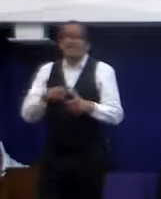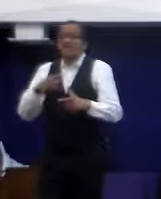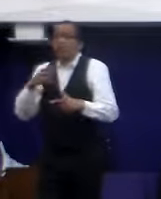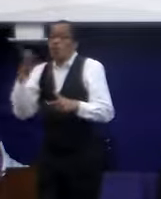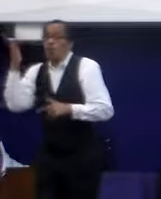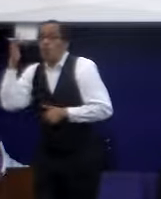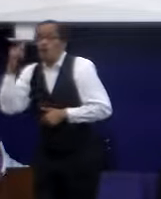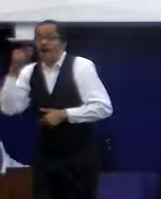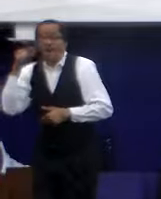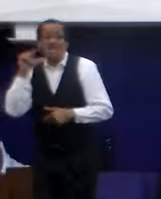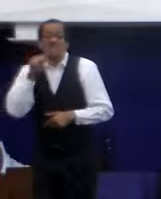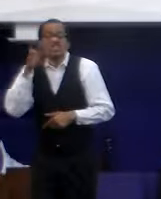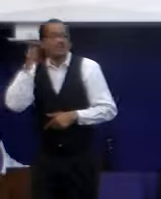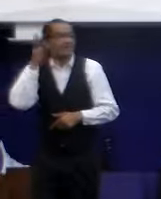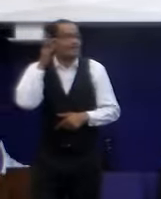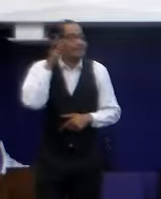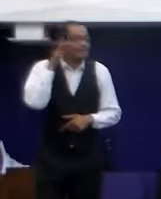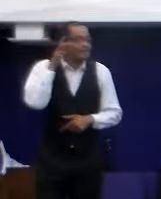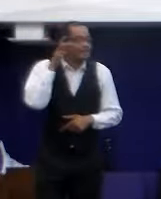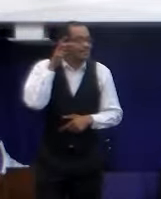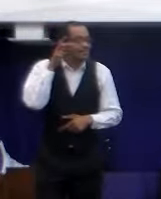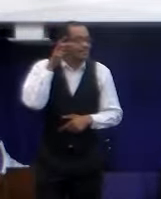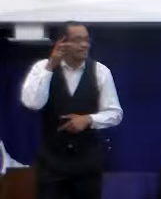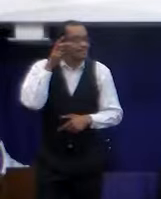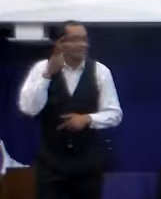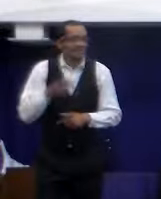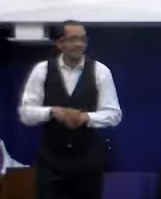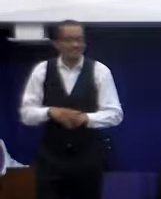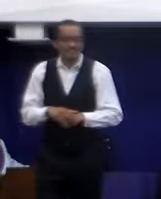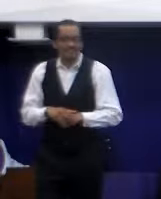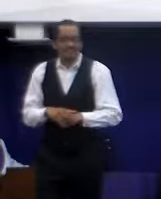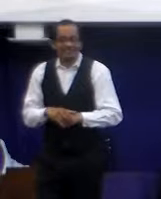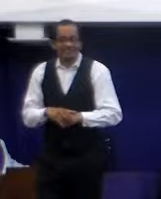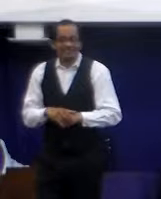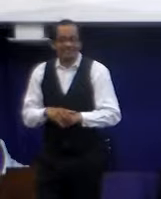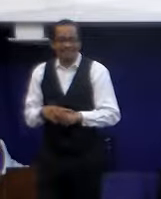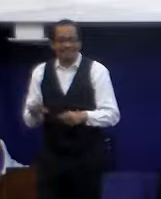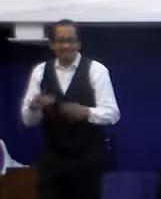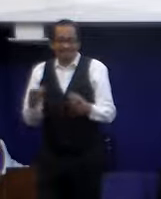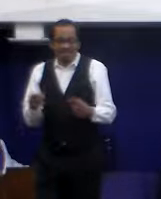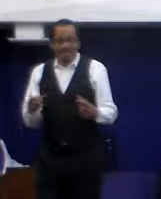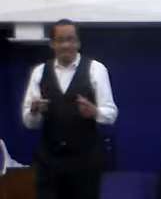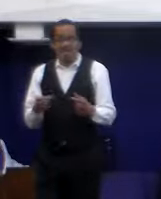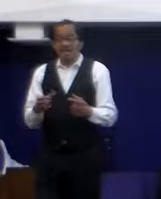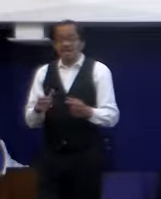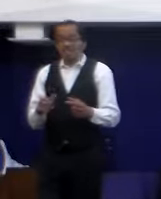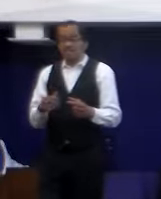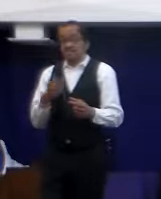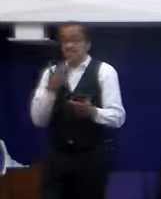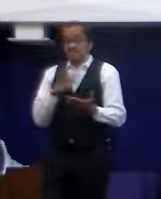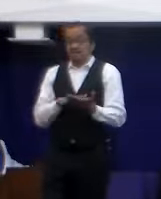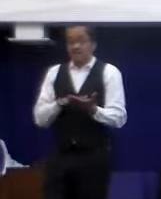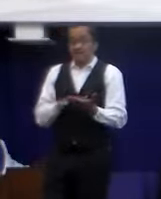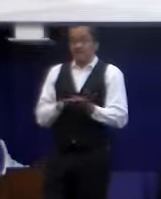listen. And they lanced out too soon. But to make matters worse, the